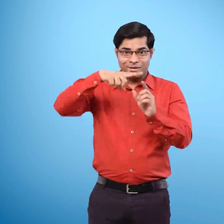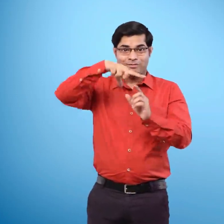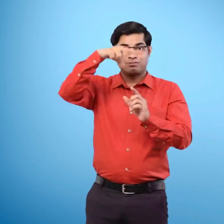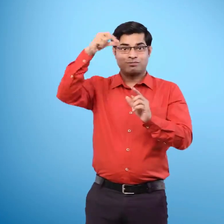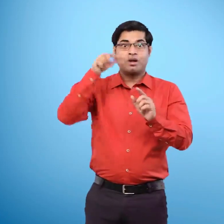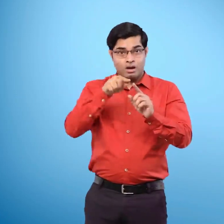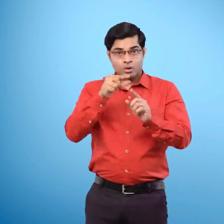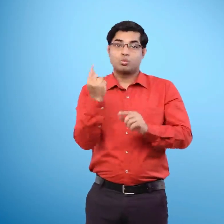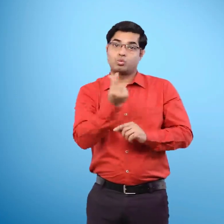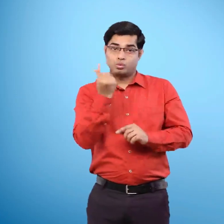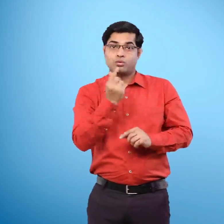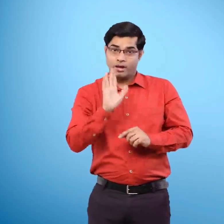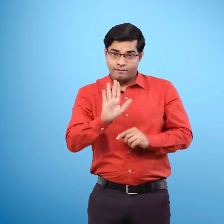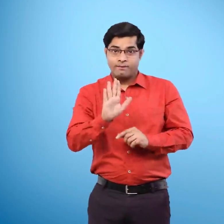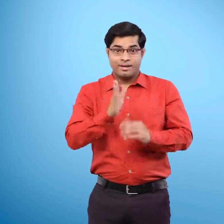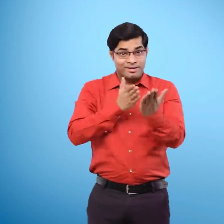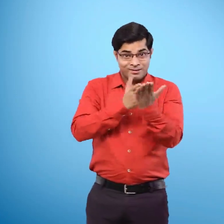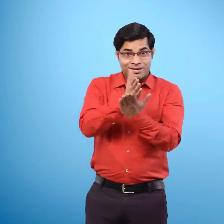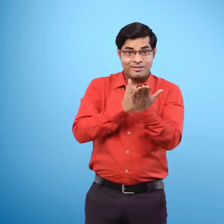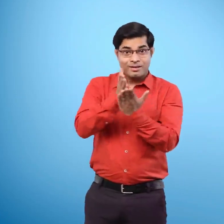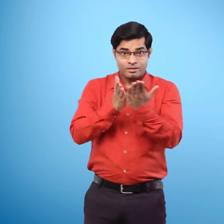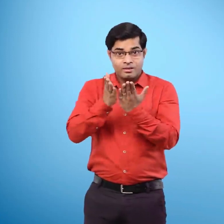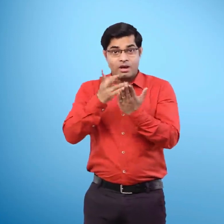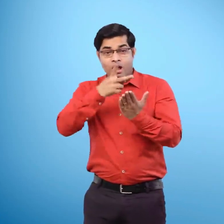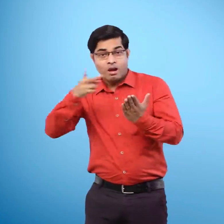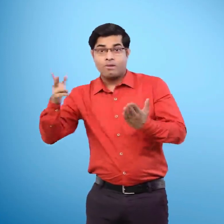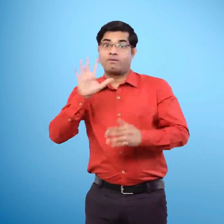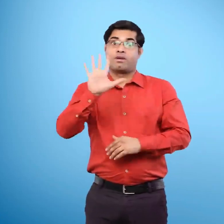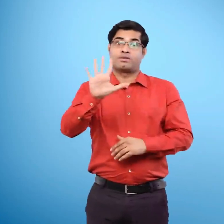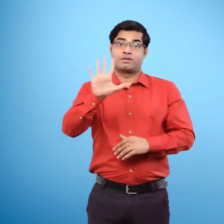5 different kinds of patterns made by using same kind of leaf.